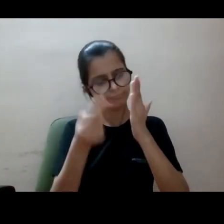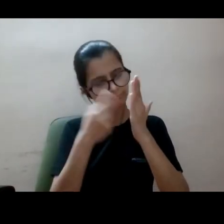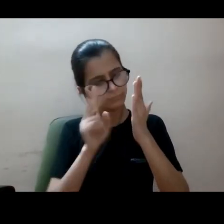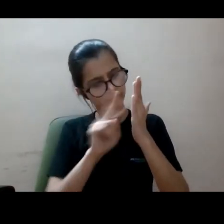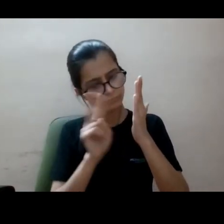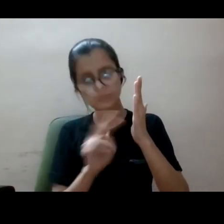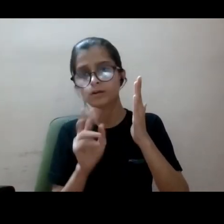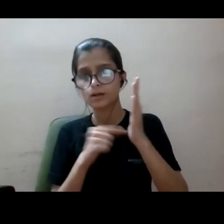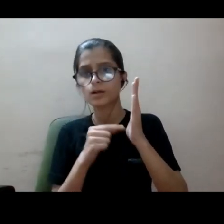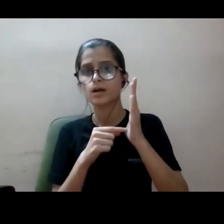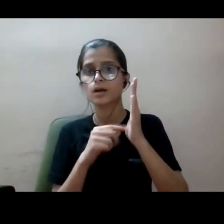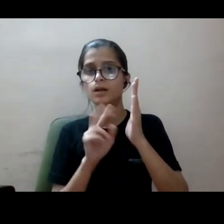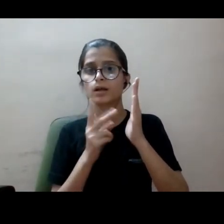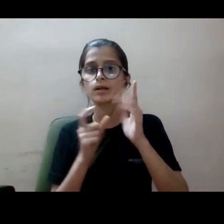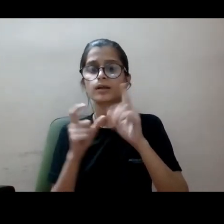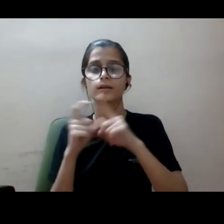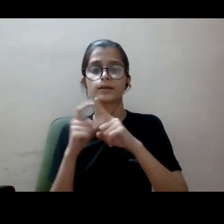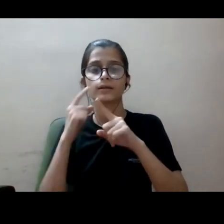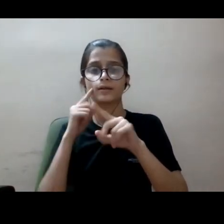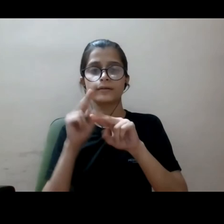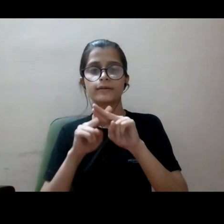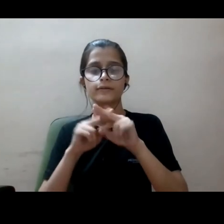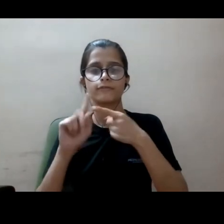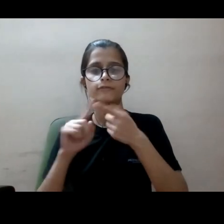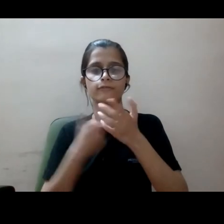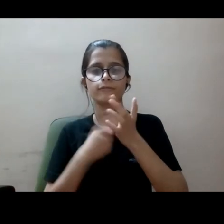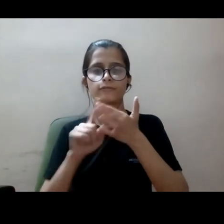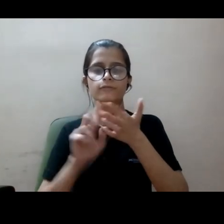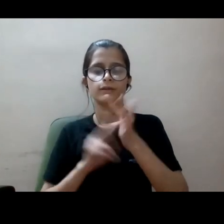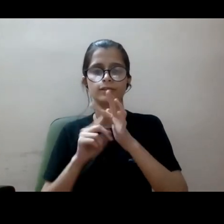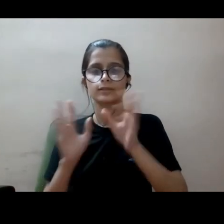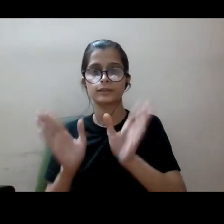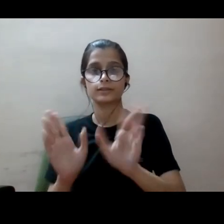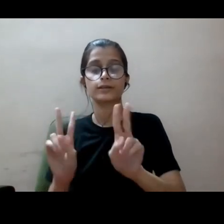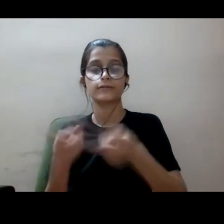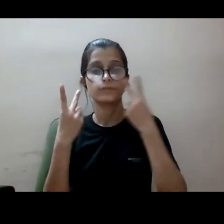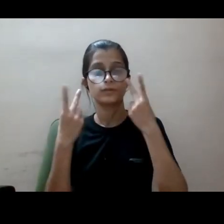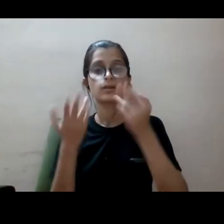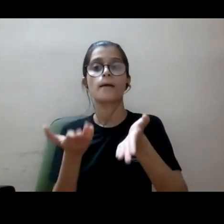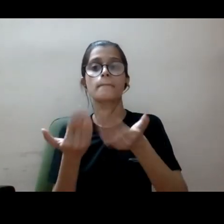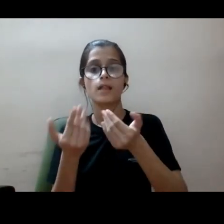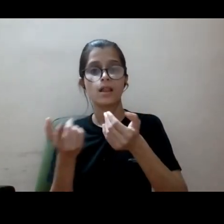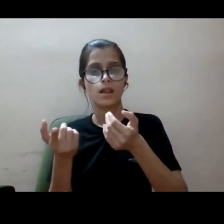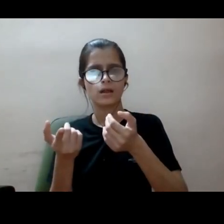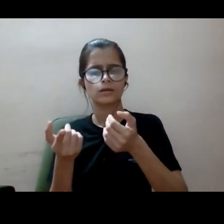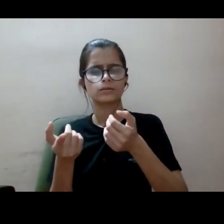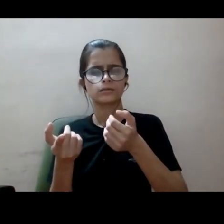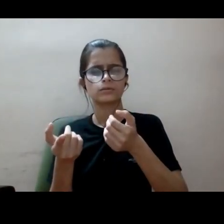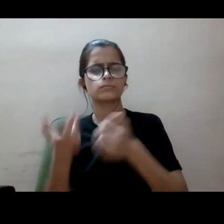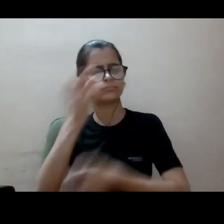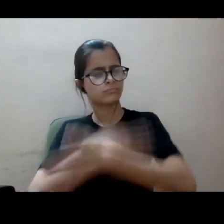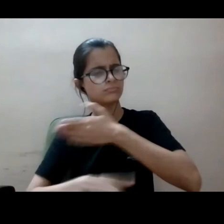of differently abled was defended. In that essay, it was written, blind people can read and write